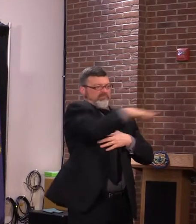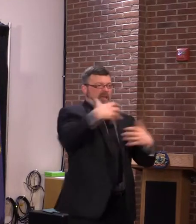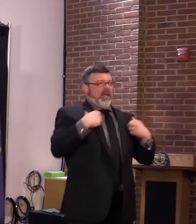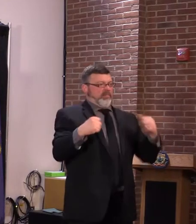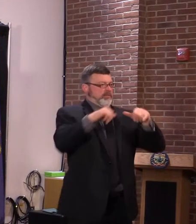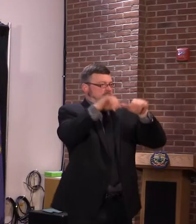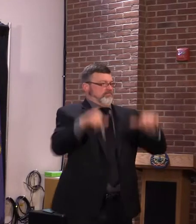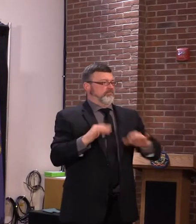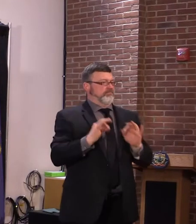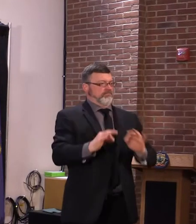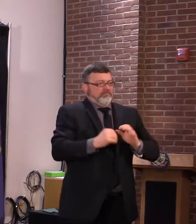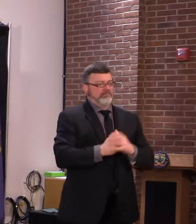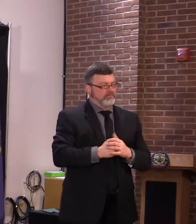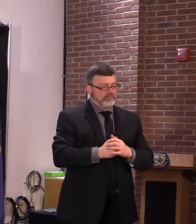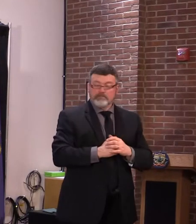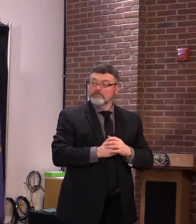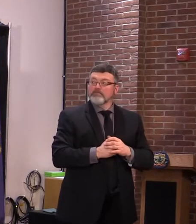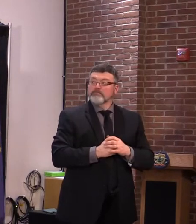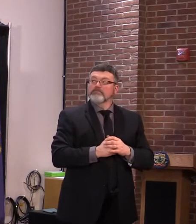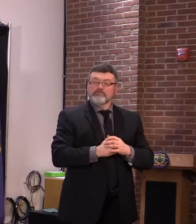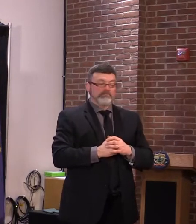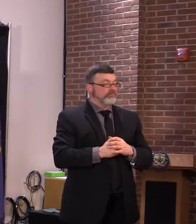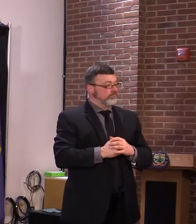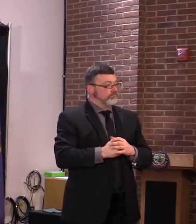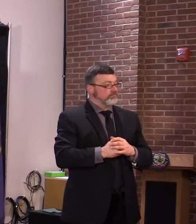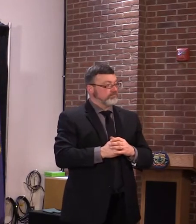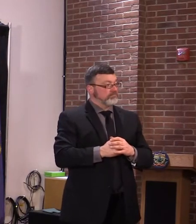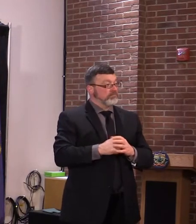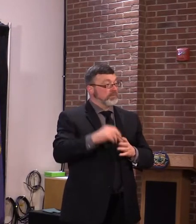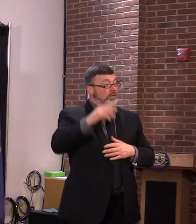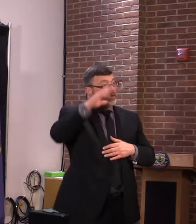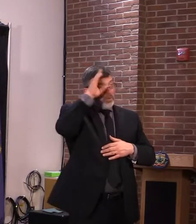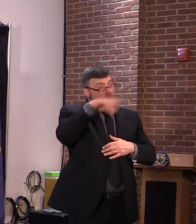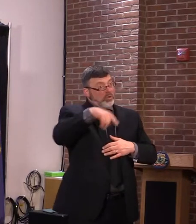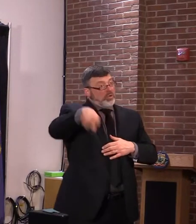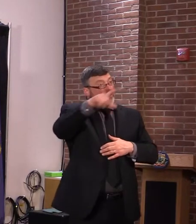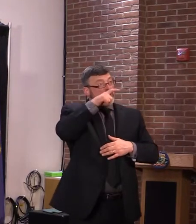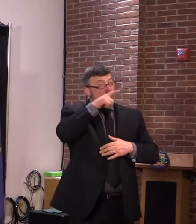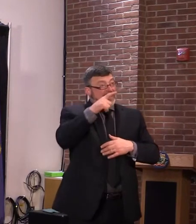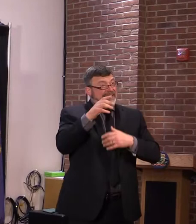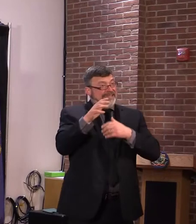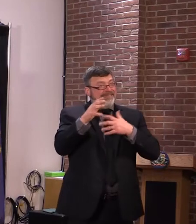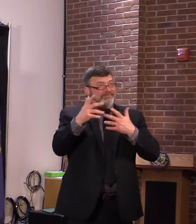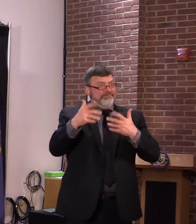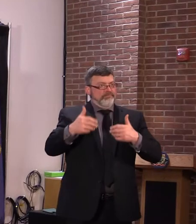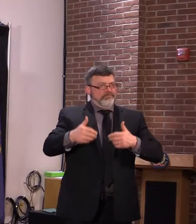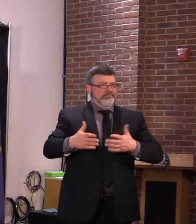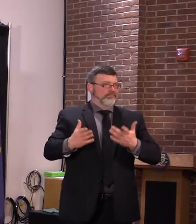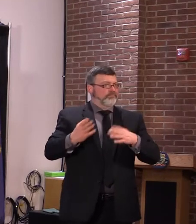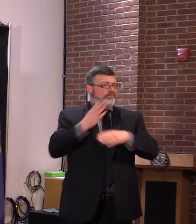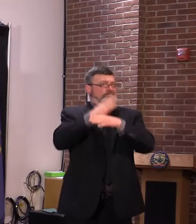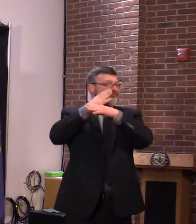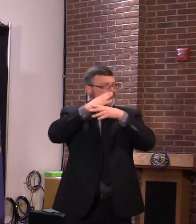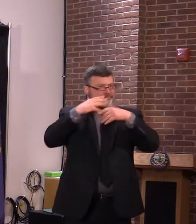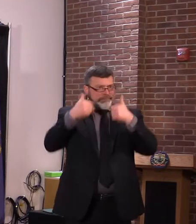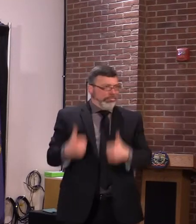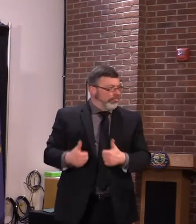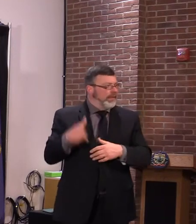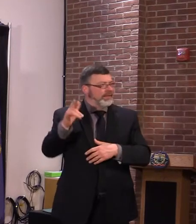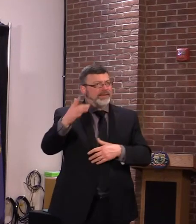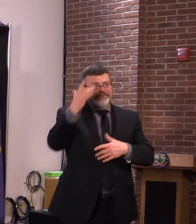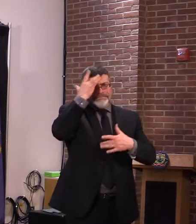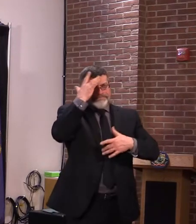been prioritizing contact tracing for those at higher risk and asking all Vermonters who tested positive